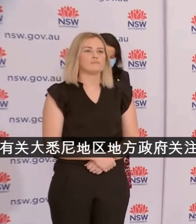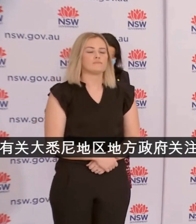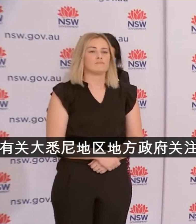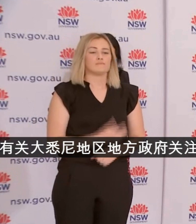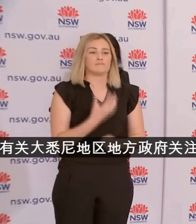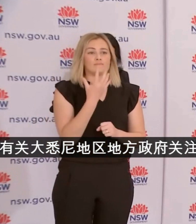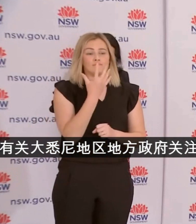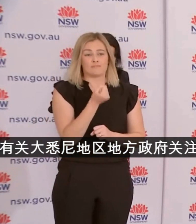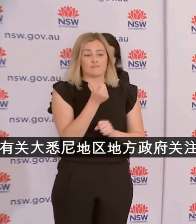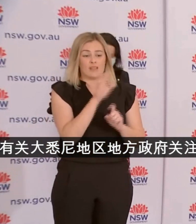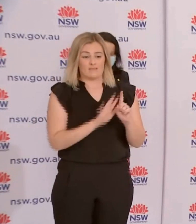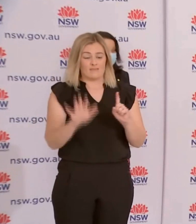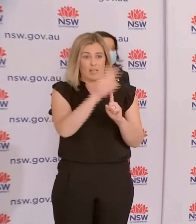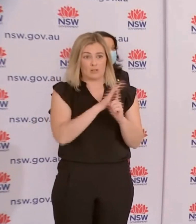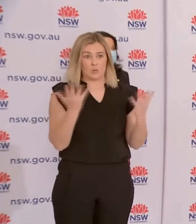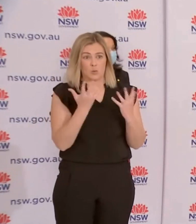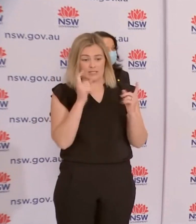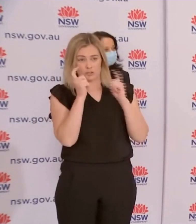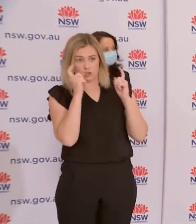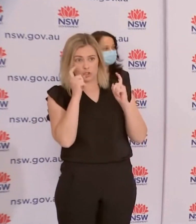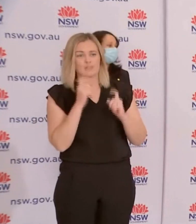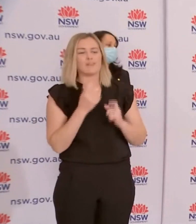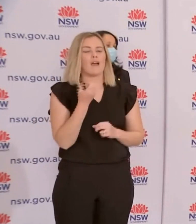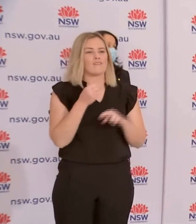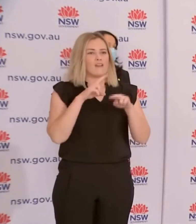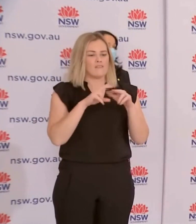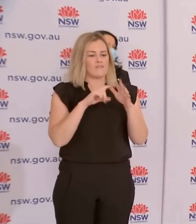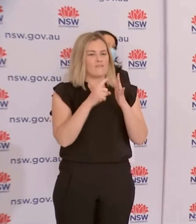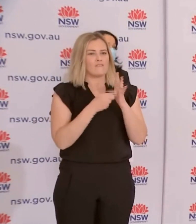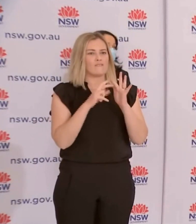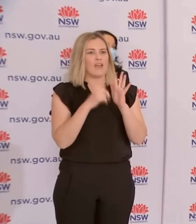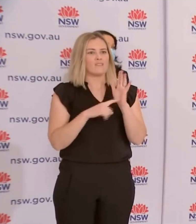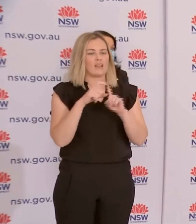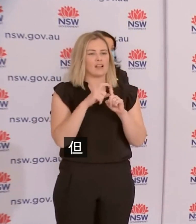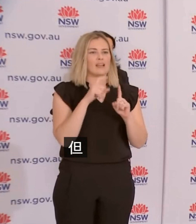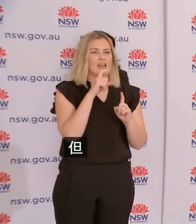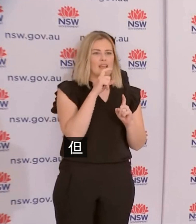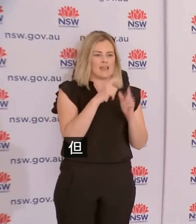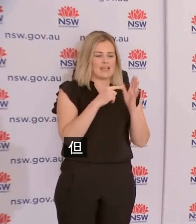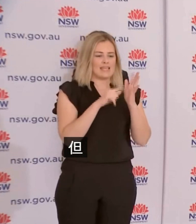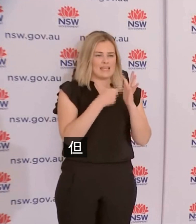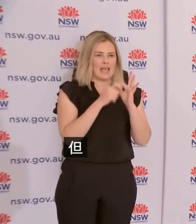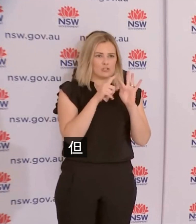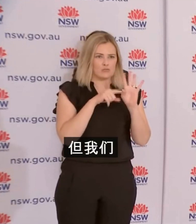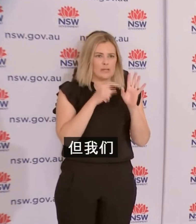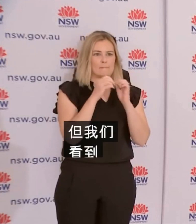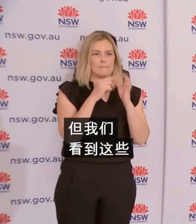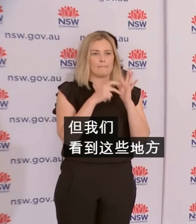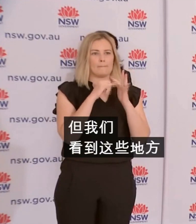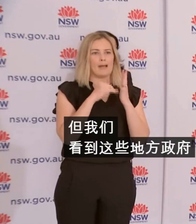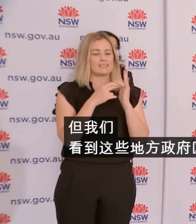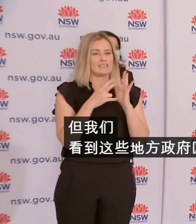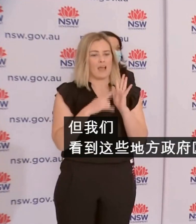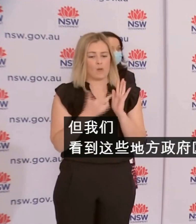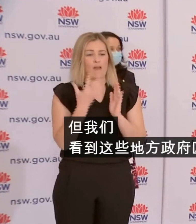Greater Sydney region, as we'd said, Fairfield and Canterbury Bankstown do remain the areas which are generating the most cases, but we are seeing